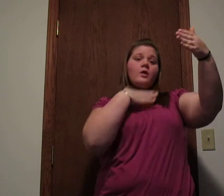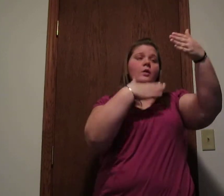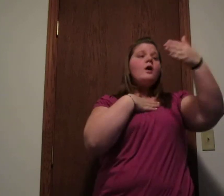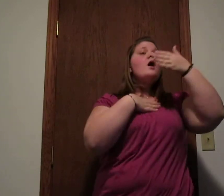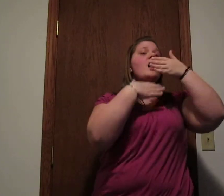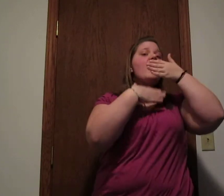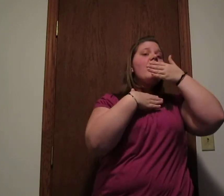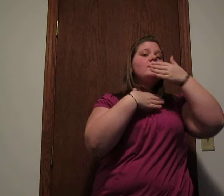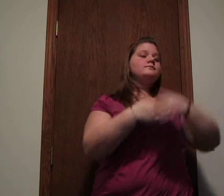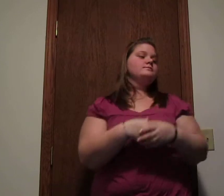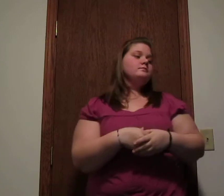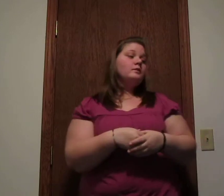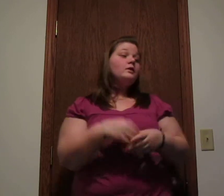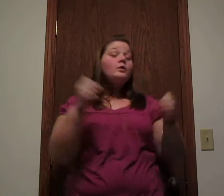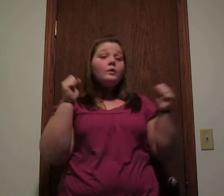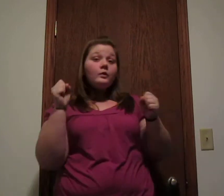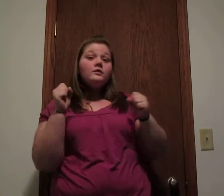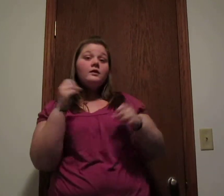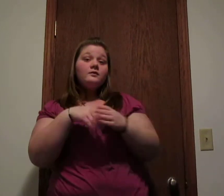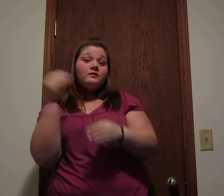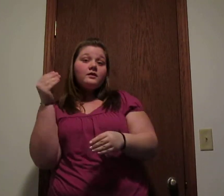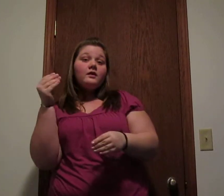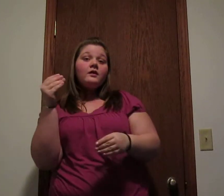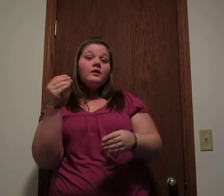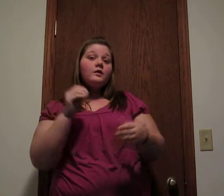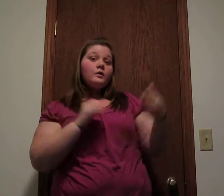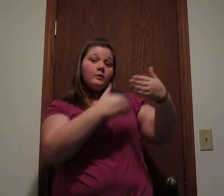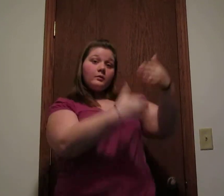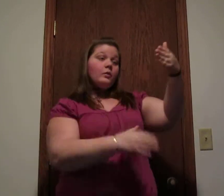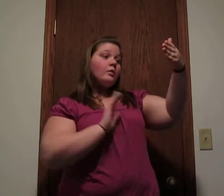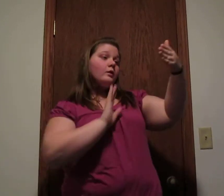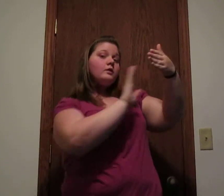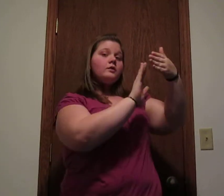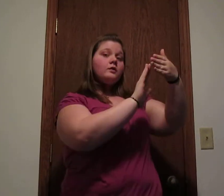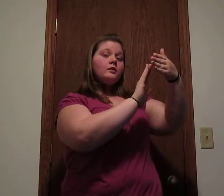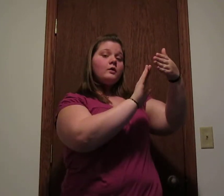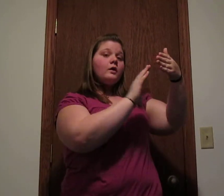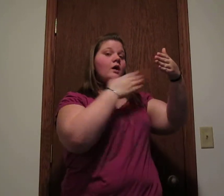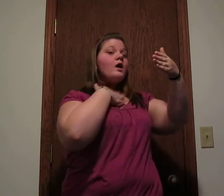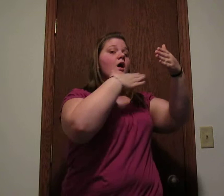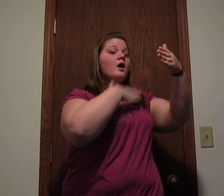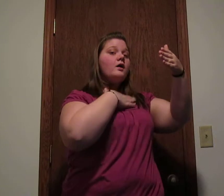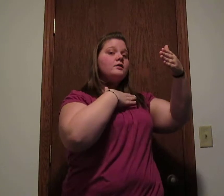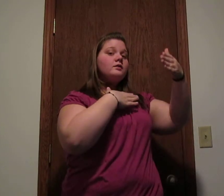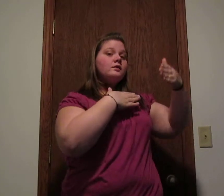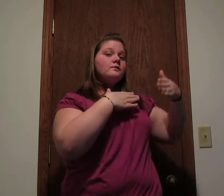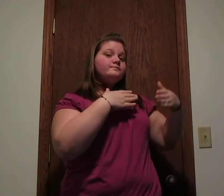up to a window itself, you breathe on the window. You have, every time you exhale carbon dioxide, other gases, as well as water